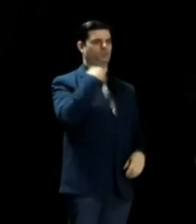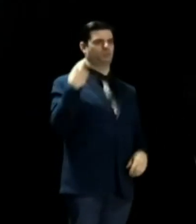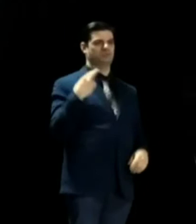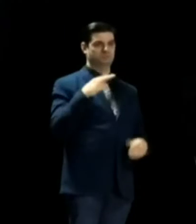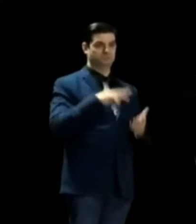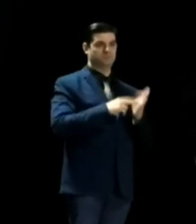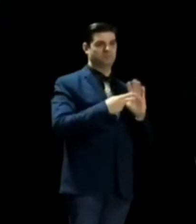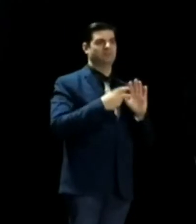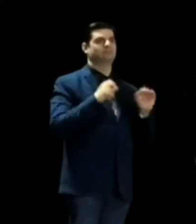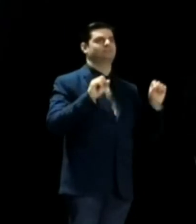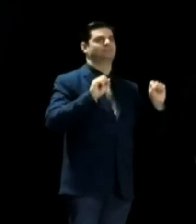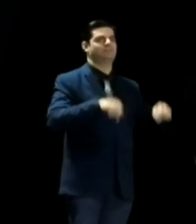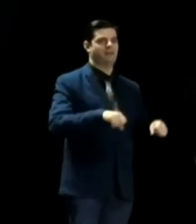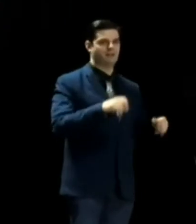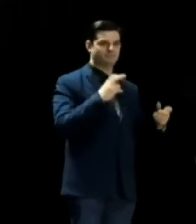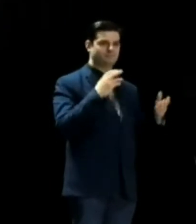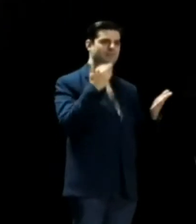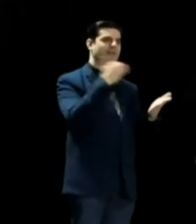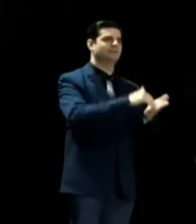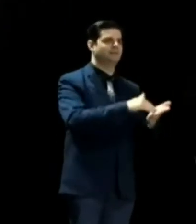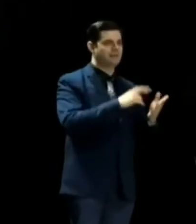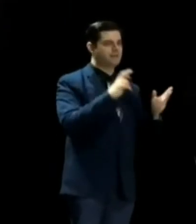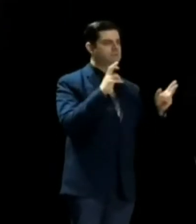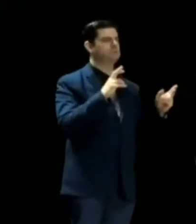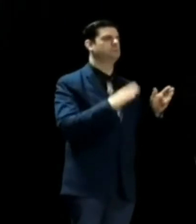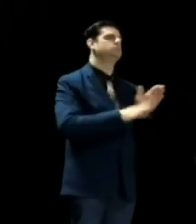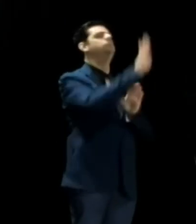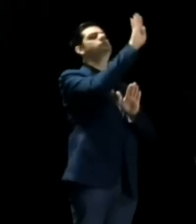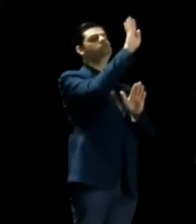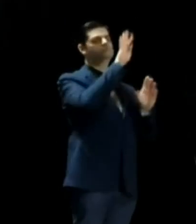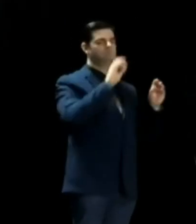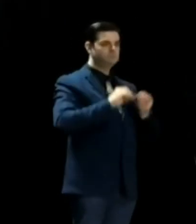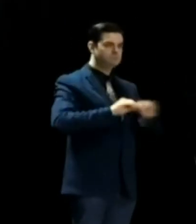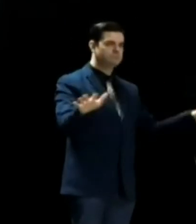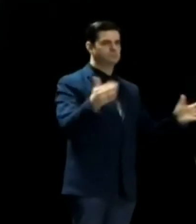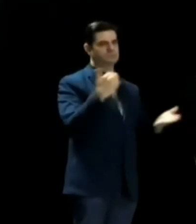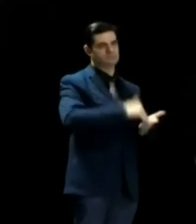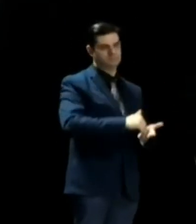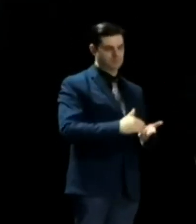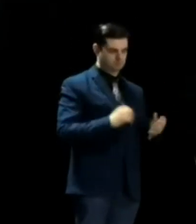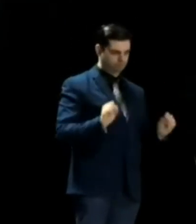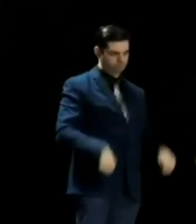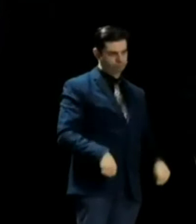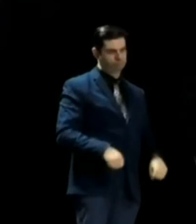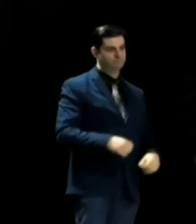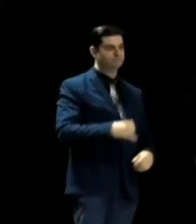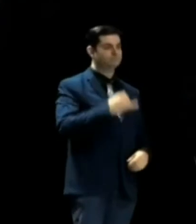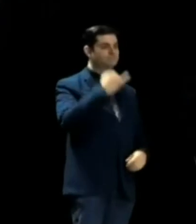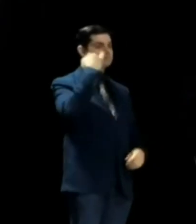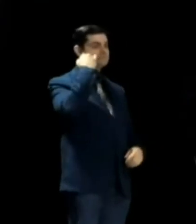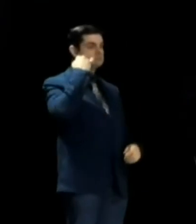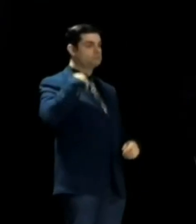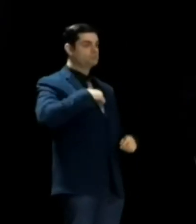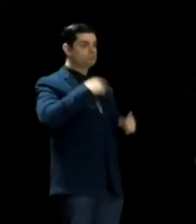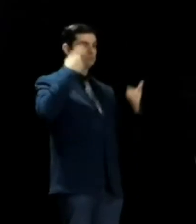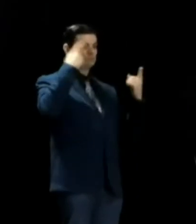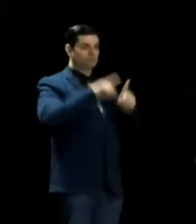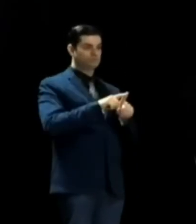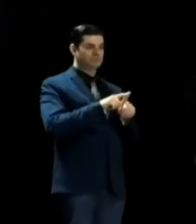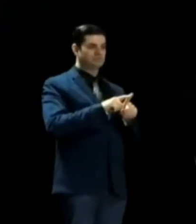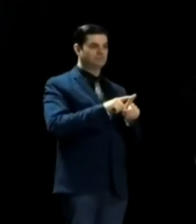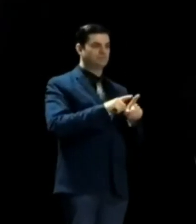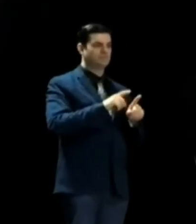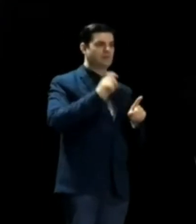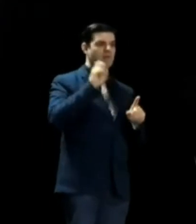the state to buy into it. Okay? People have questioned, I've gotten that question. My understanding is